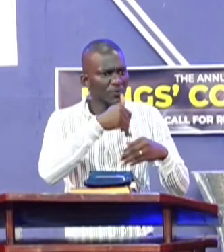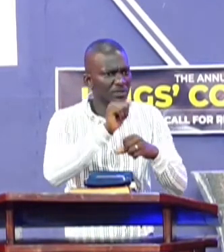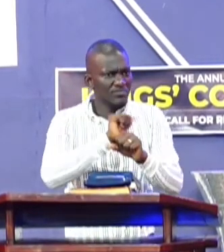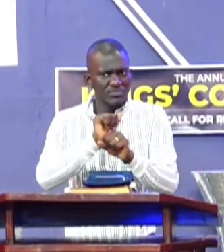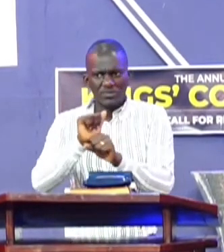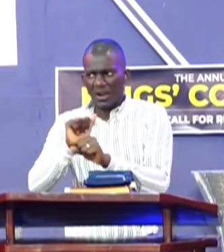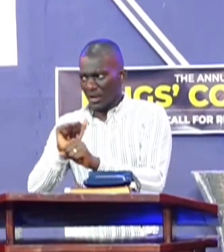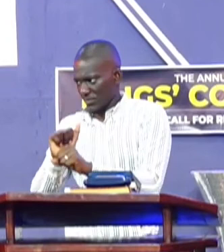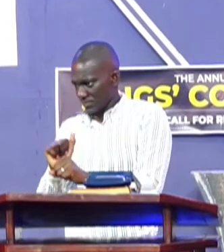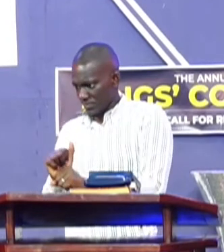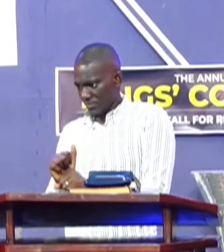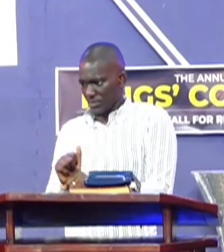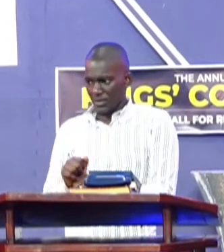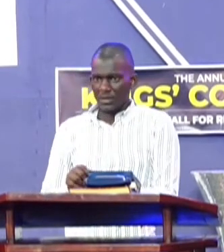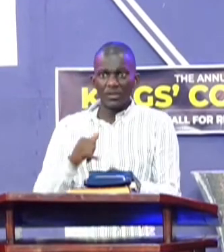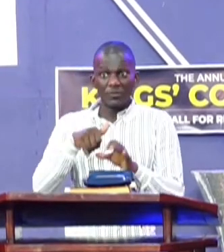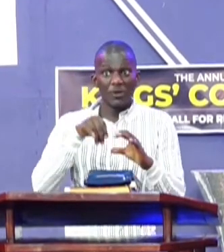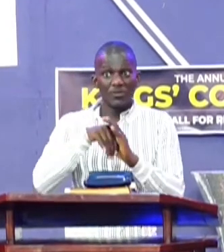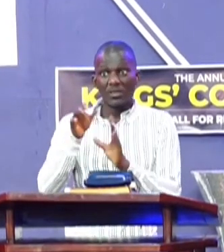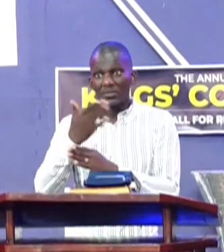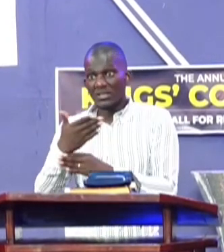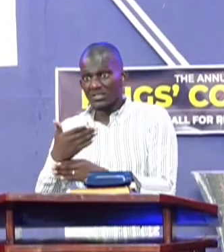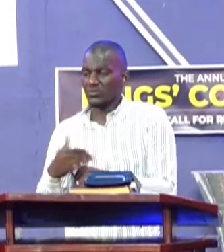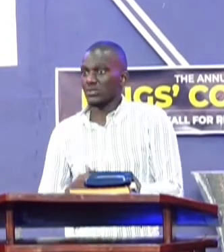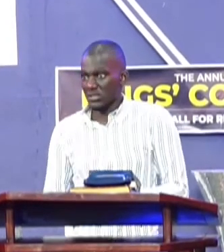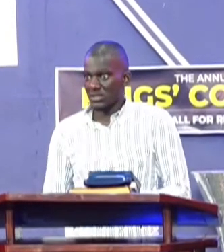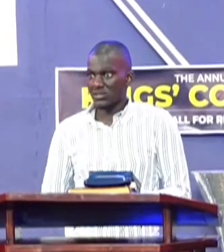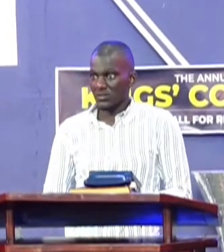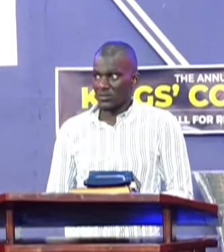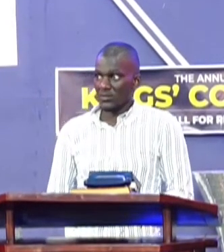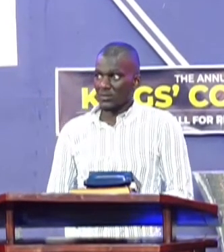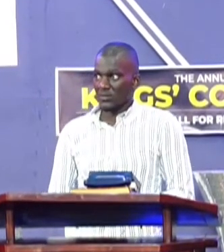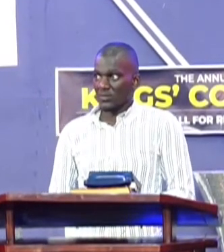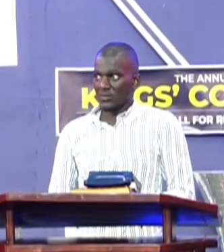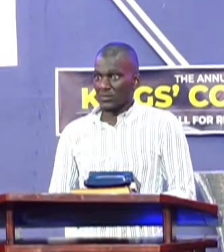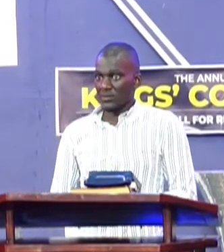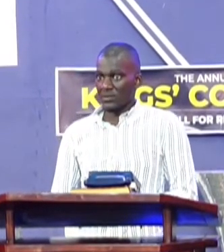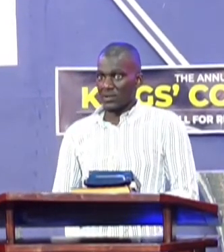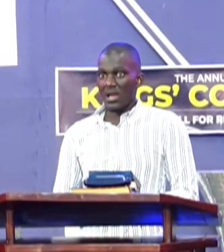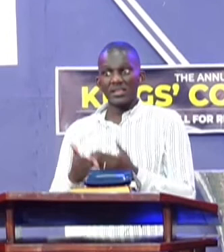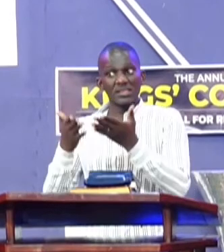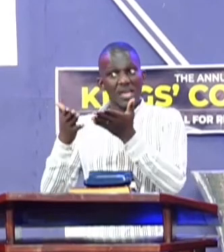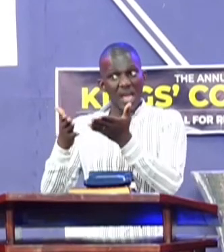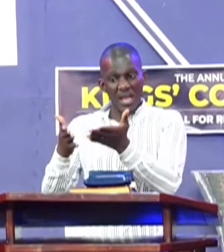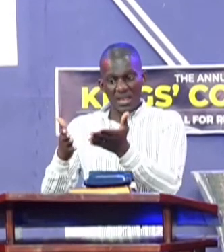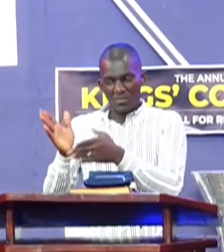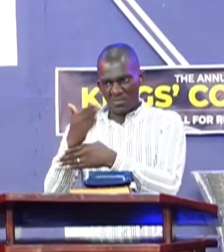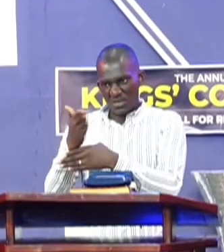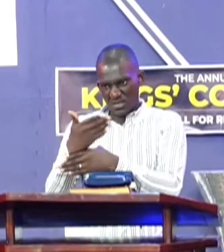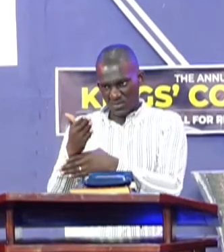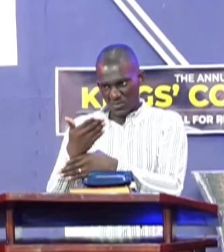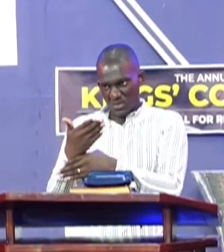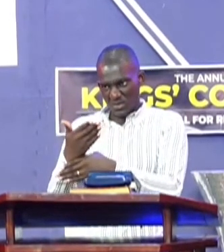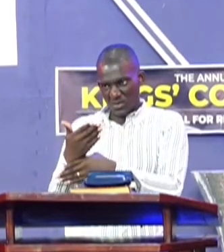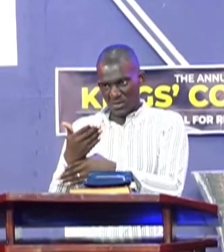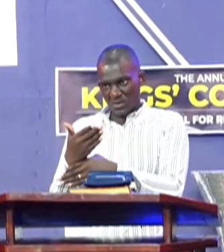Let us be a part of the work. Let us be a part of the ministry. There is a ministry which